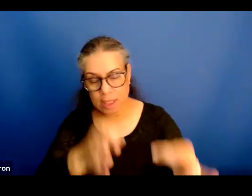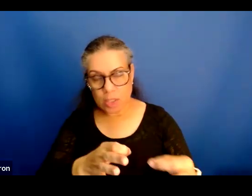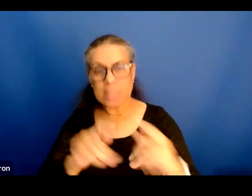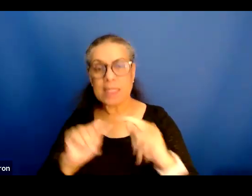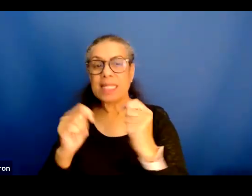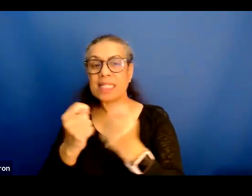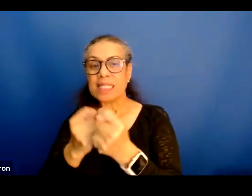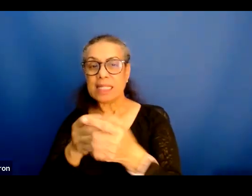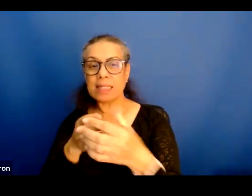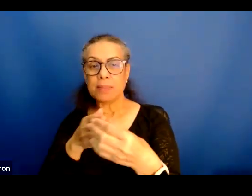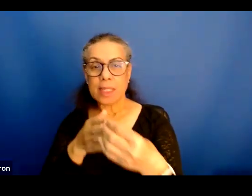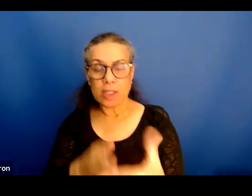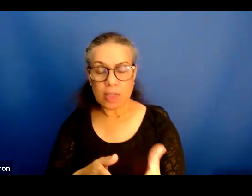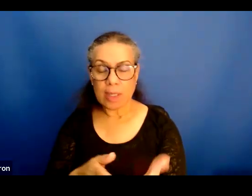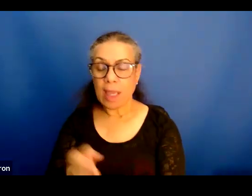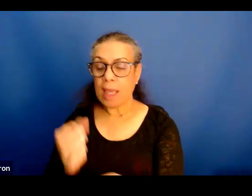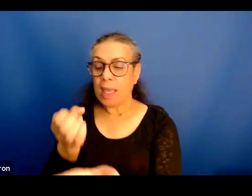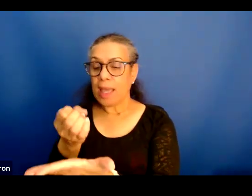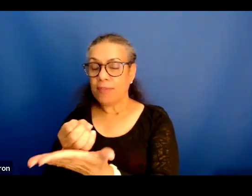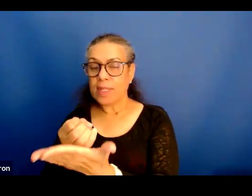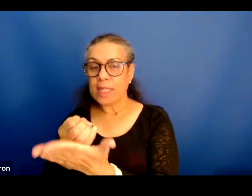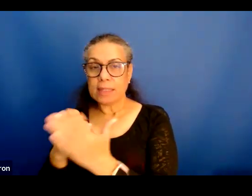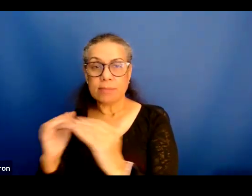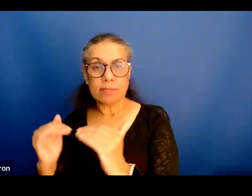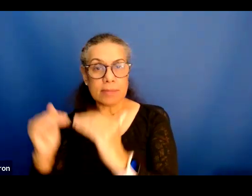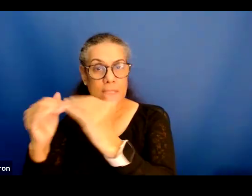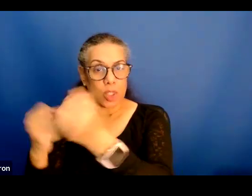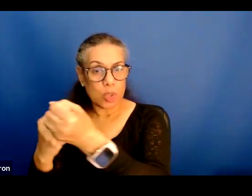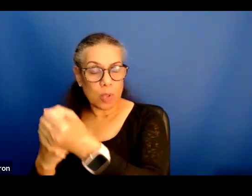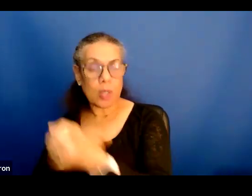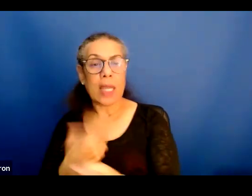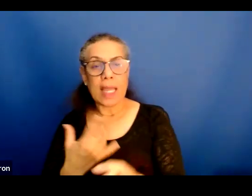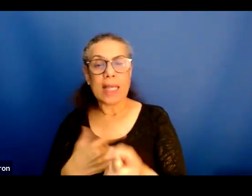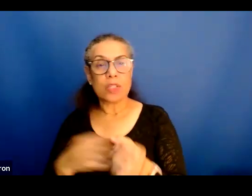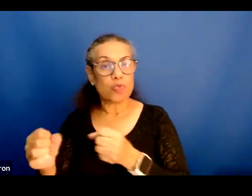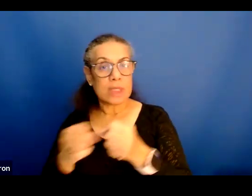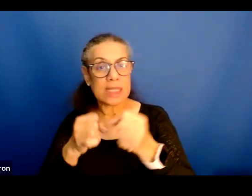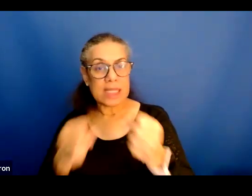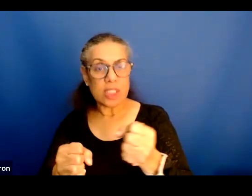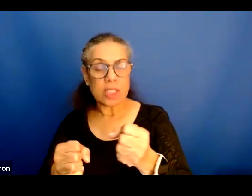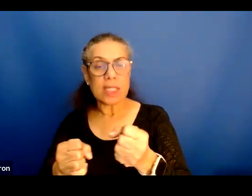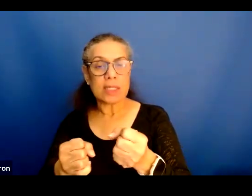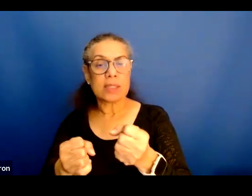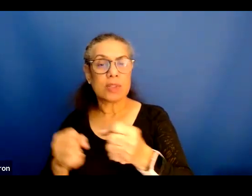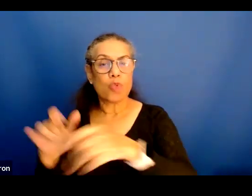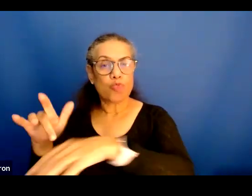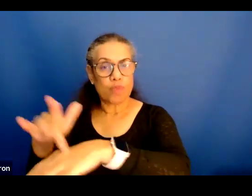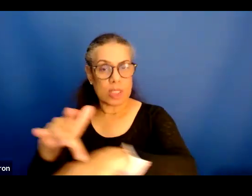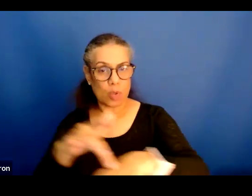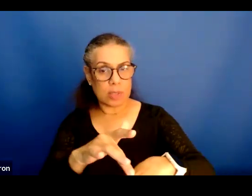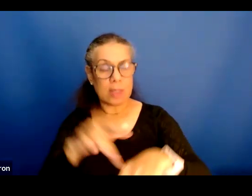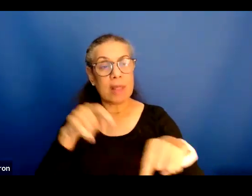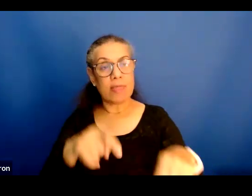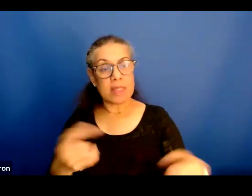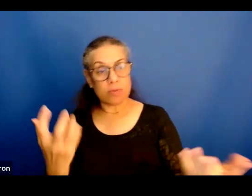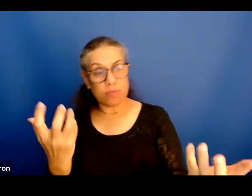leadership, evidence-based tiered supports, and strategic resource allocation. Our BPS strategy is aligned with